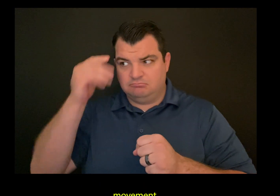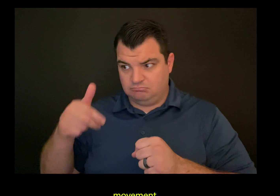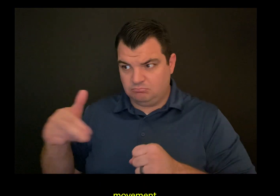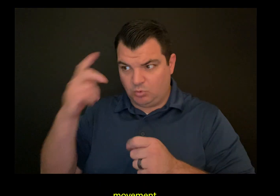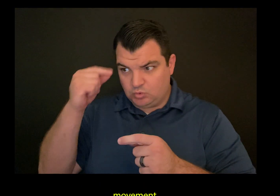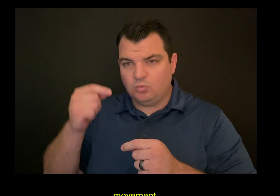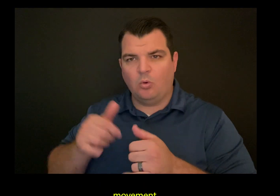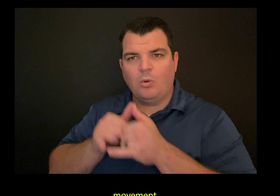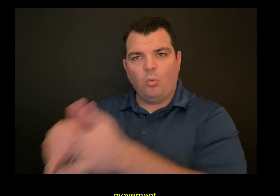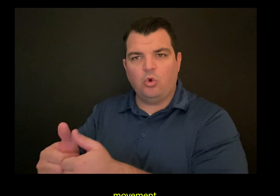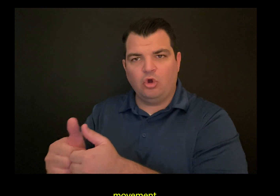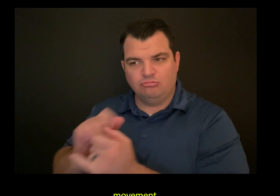movement.